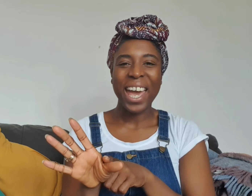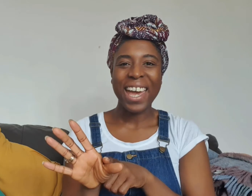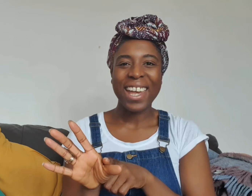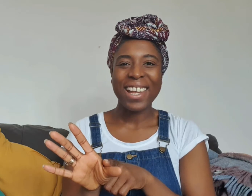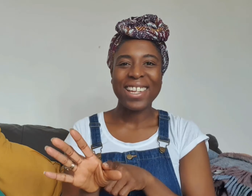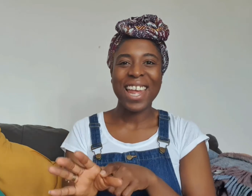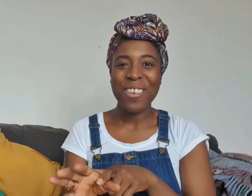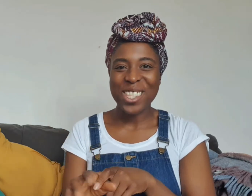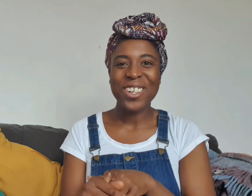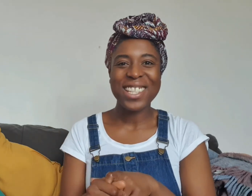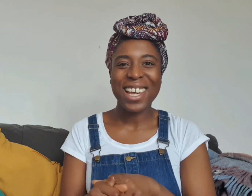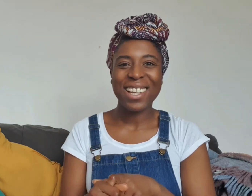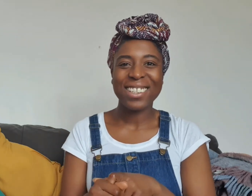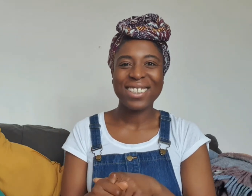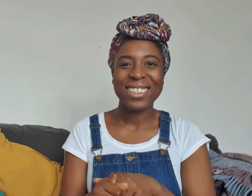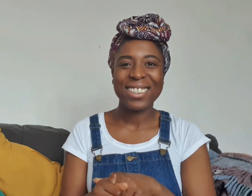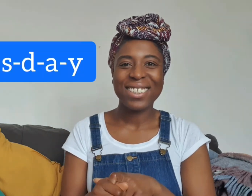Okay, now it's your turn.